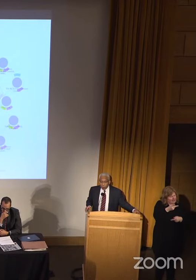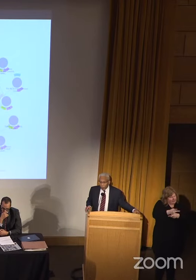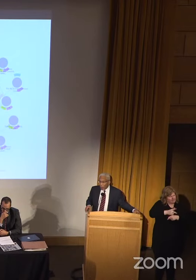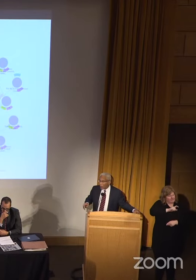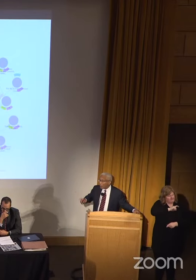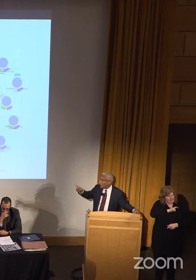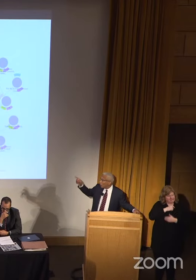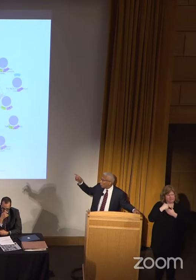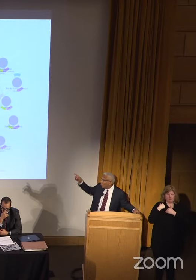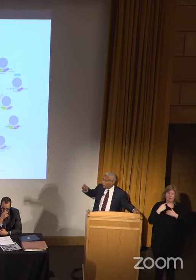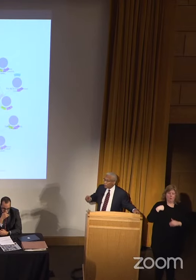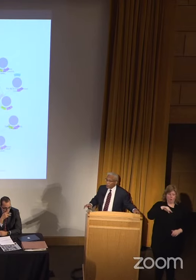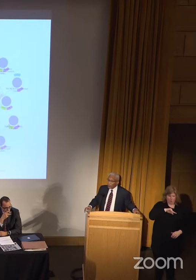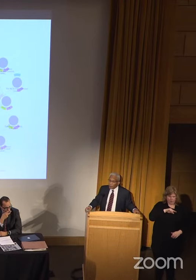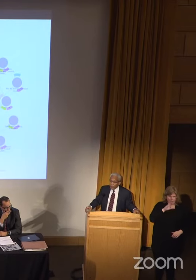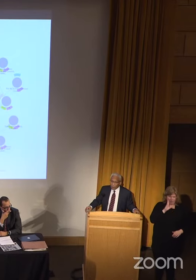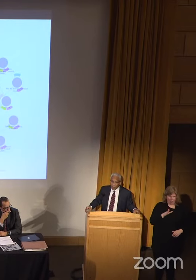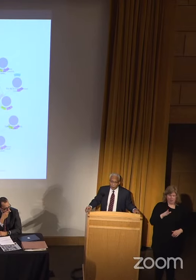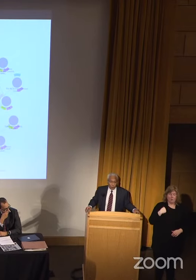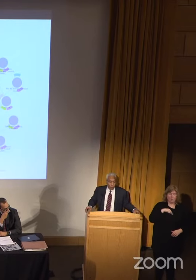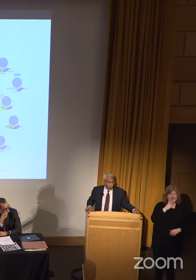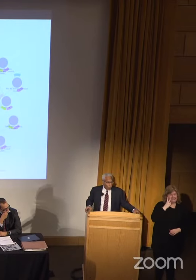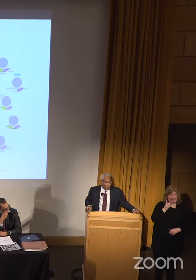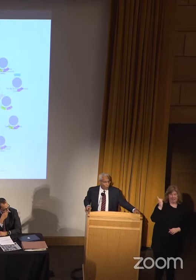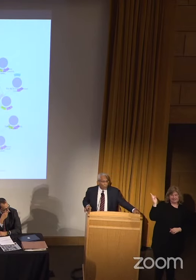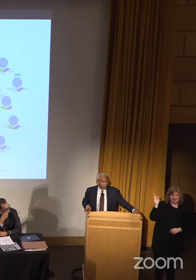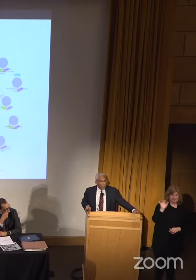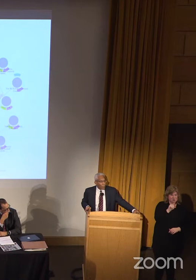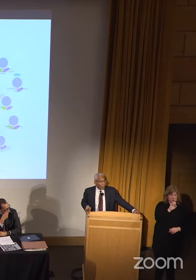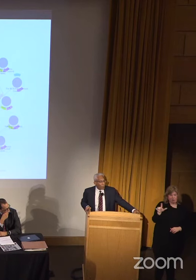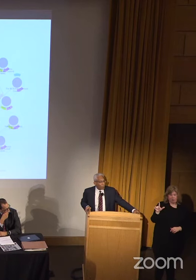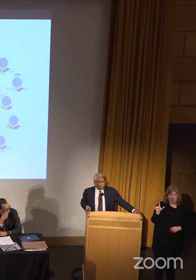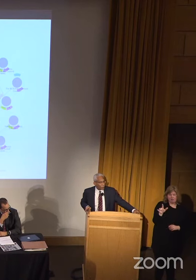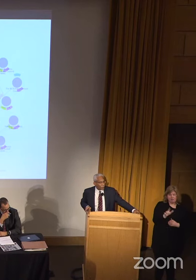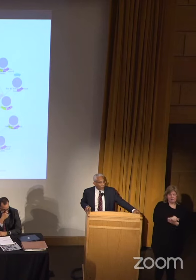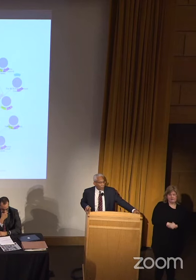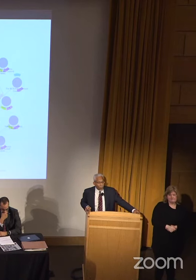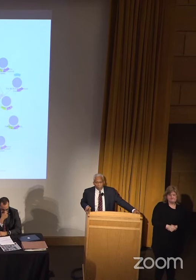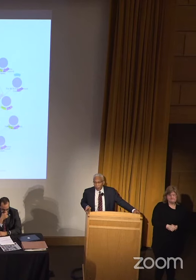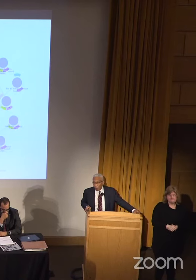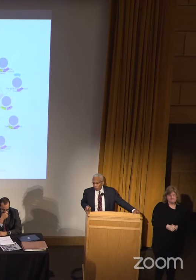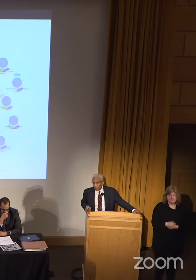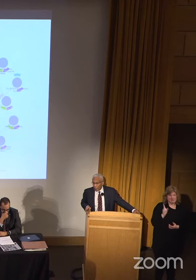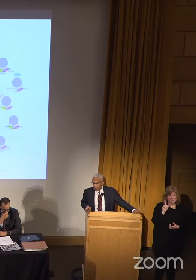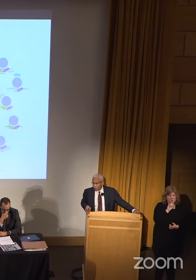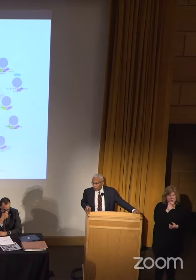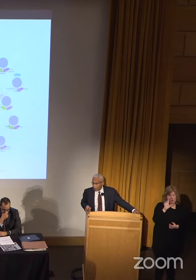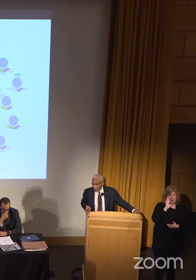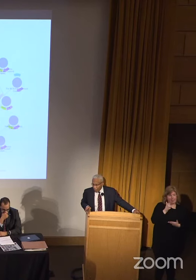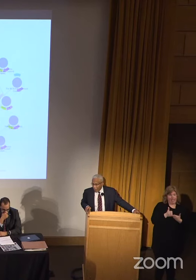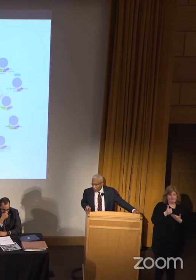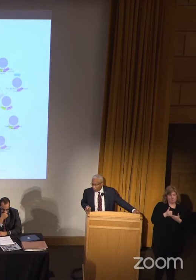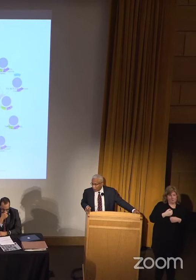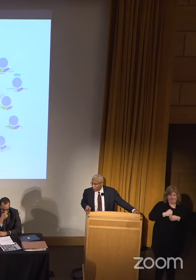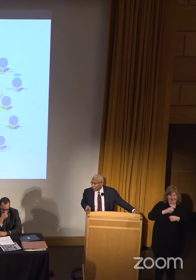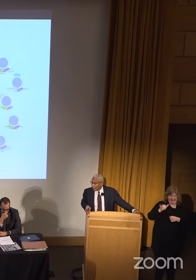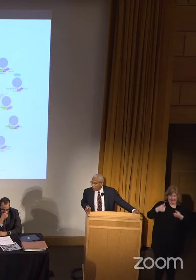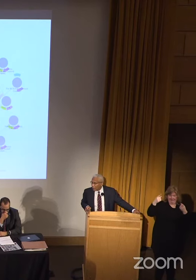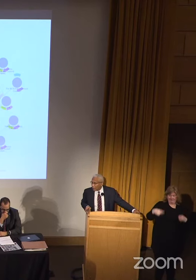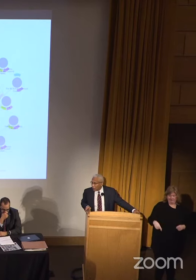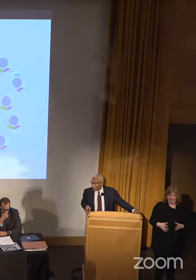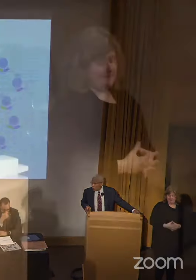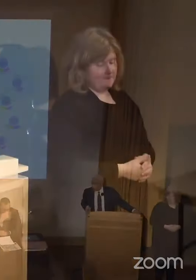accountable? We are, we see this as a tool that will help make that happen.